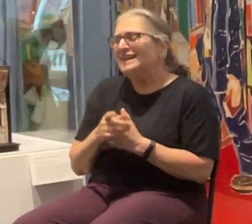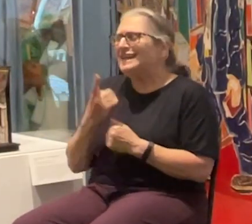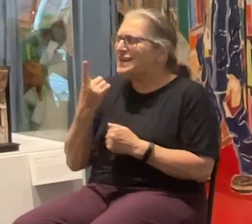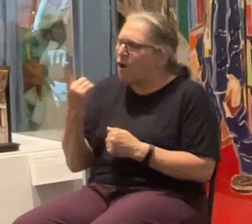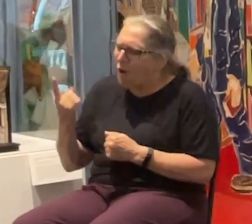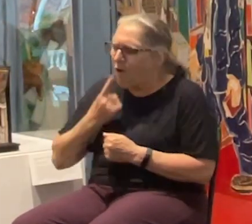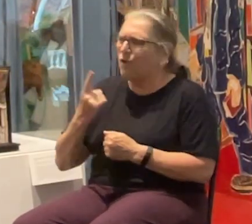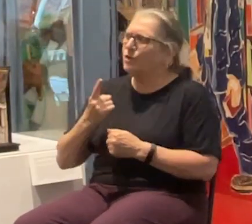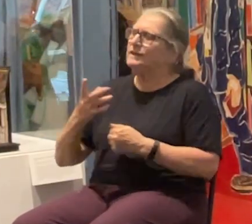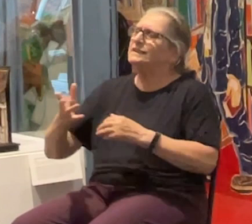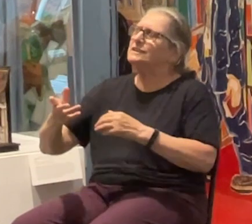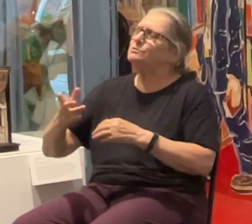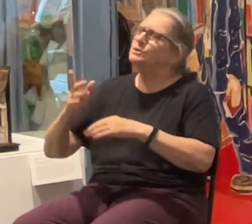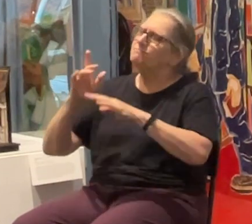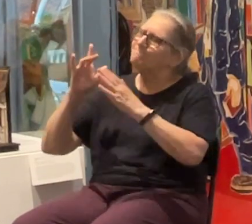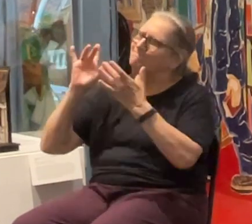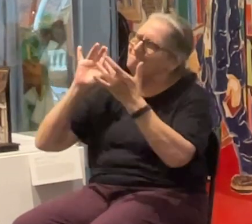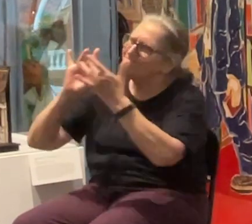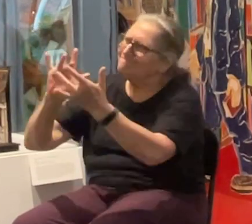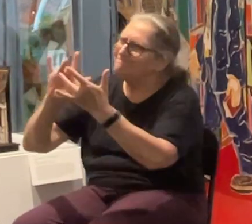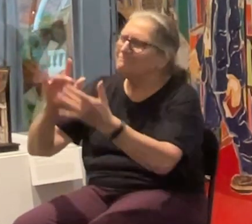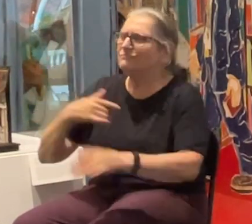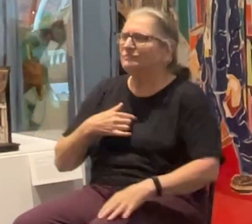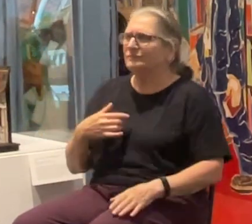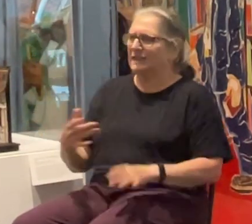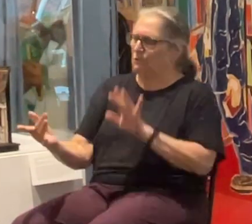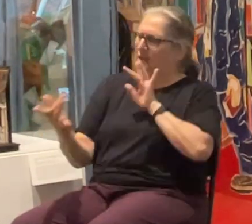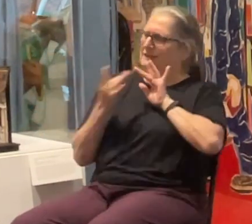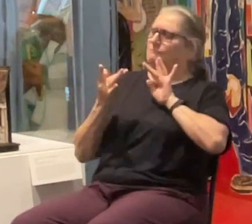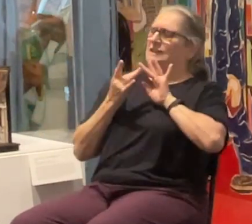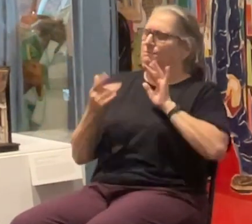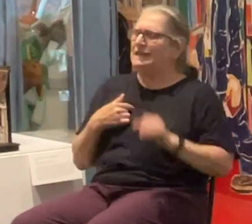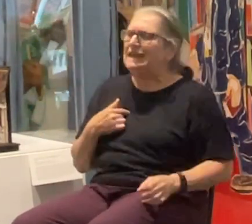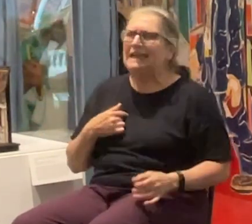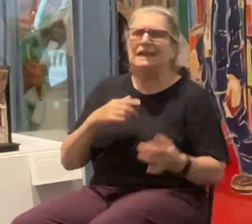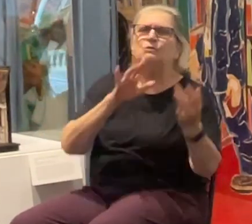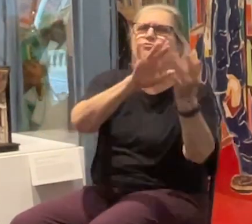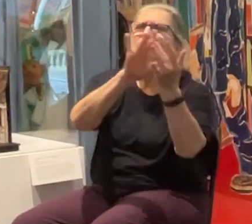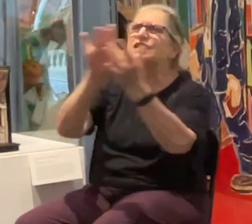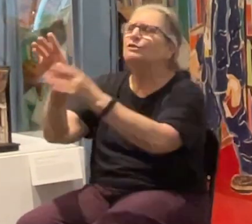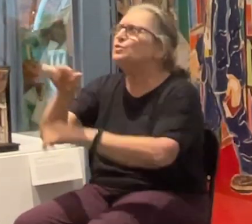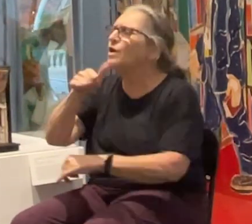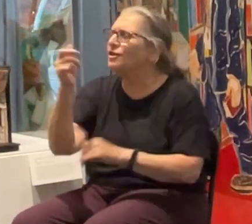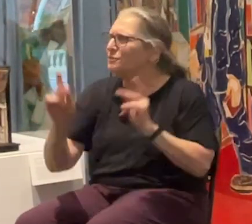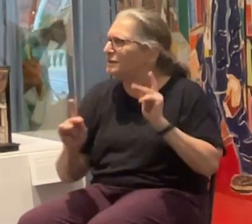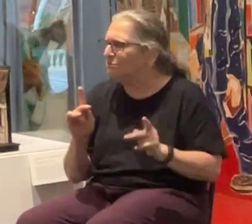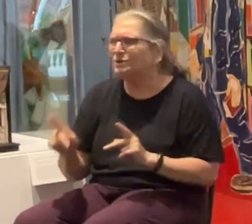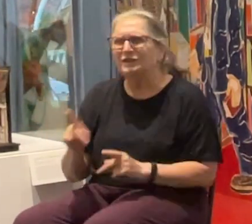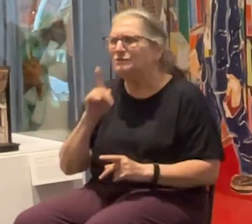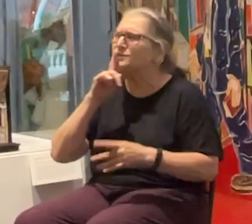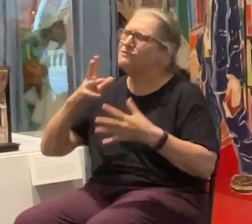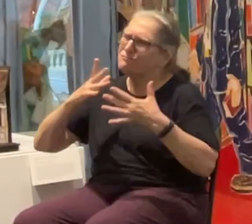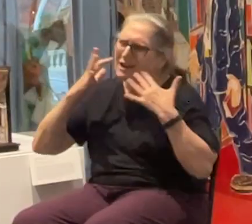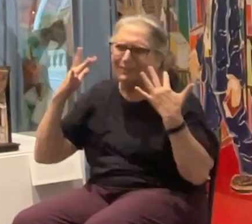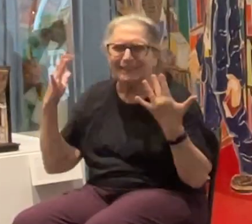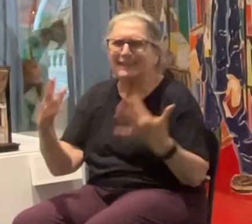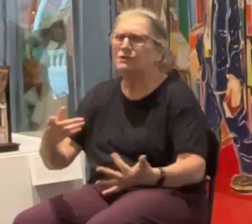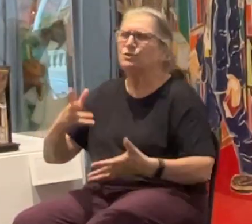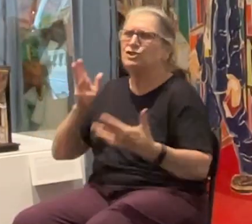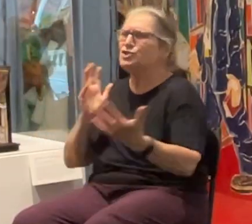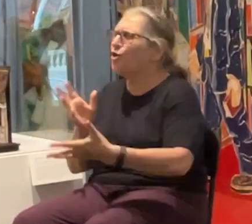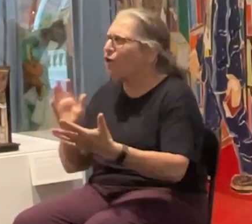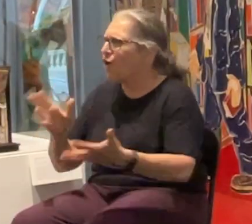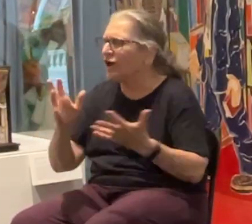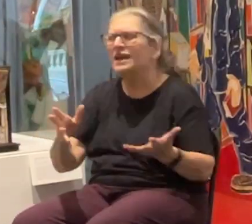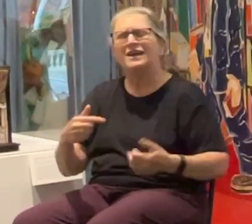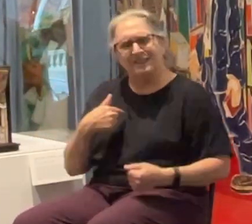always reached out to me. He always reached out to other artists and was friendly and would talk to them, whatever. And so I've always felt that that's what I